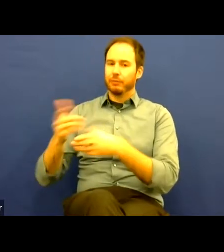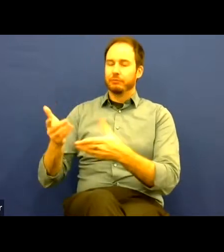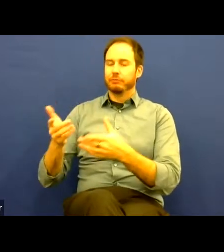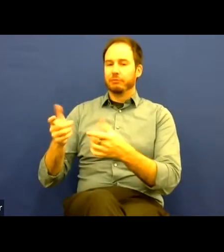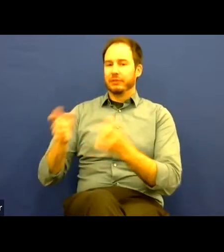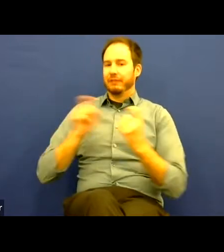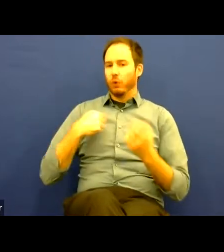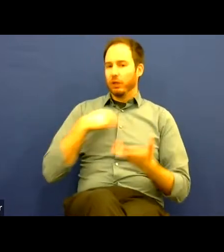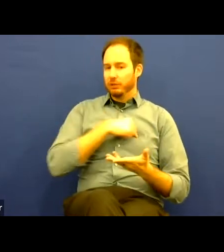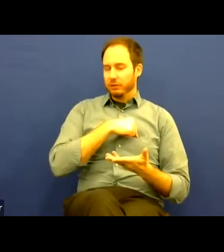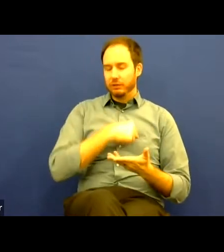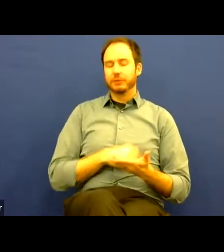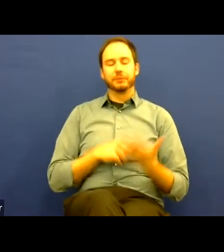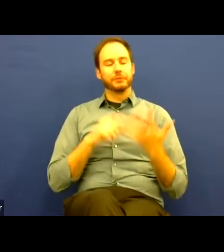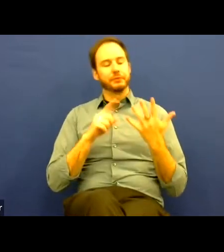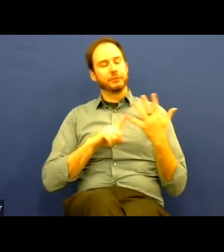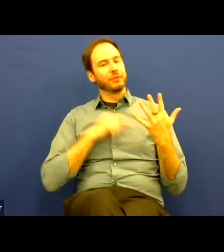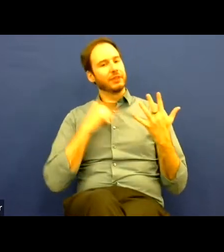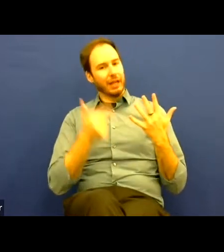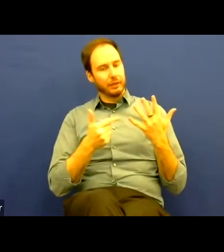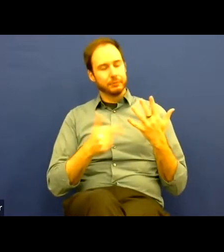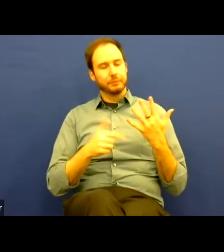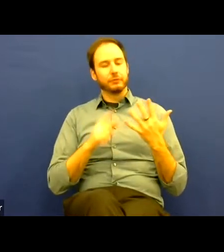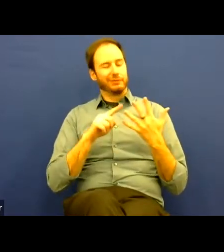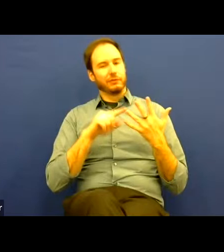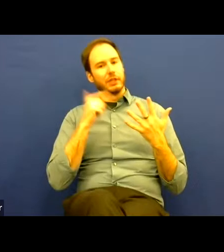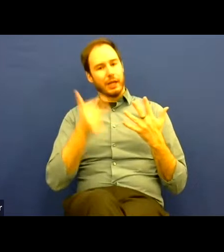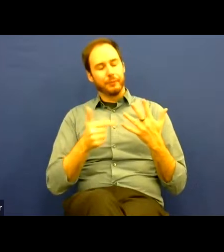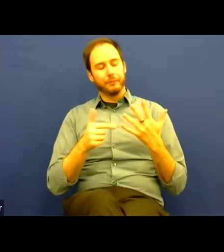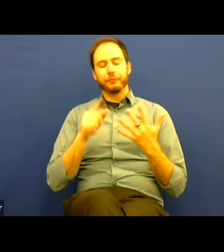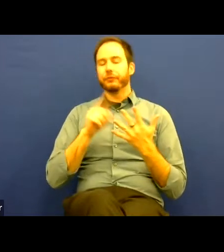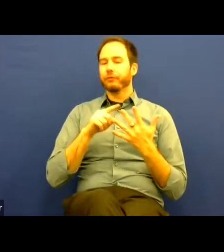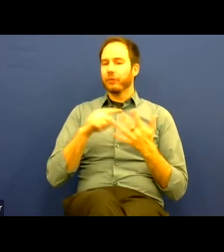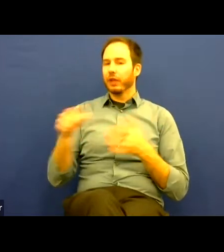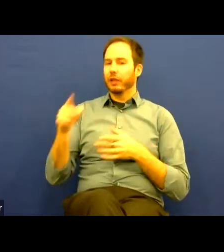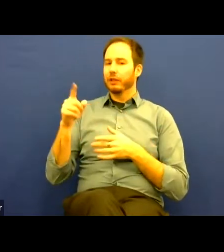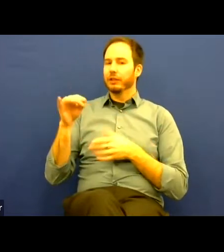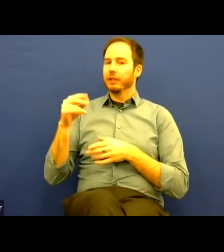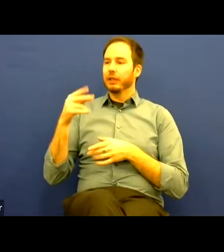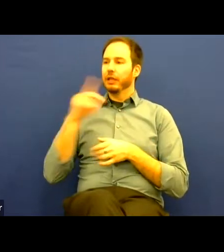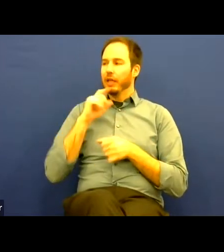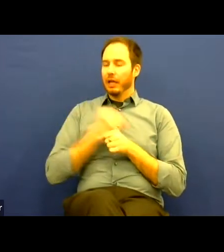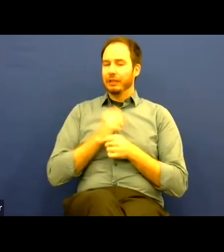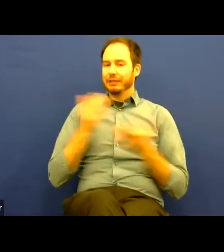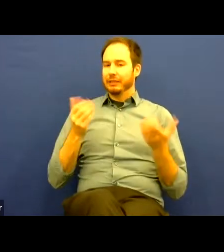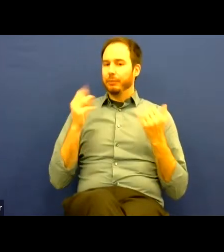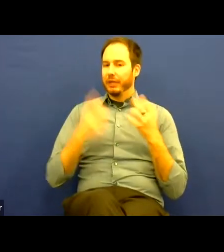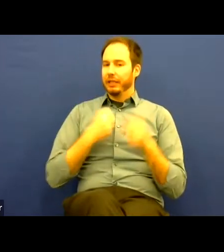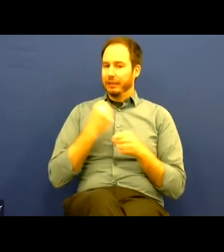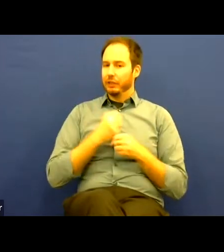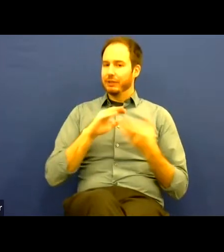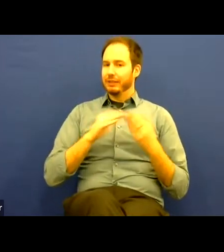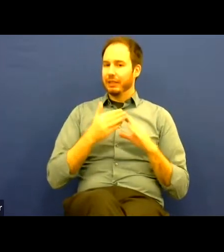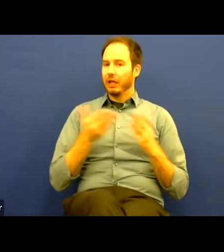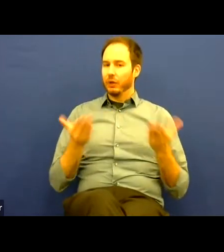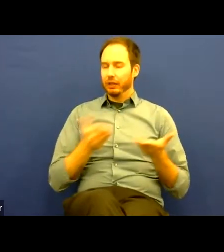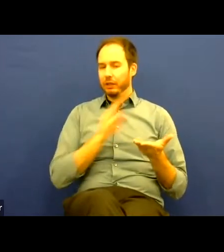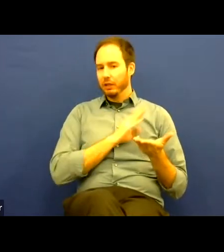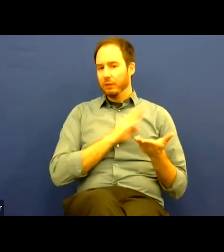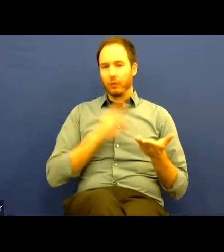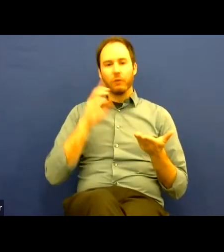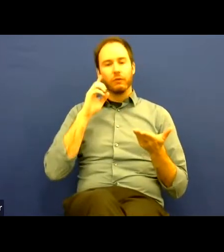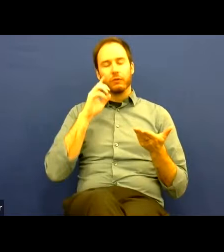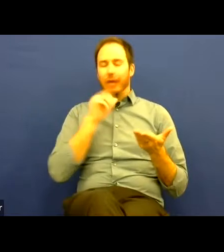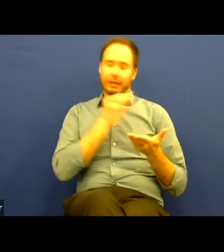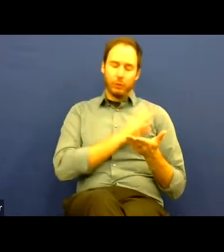town. Second. So I will also add that Chuck has served many years at the town as well, in a number of